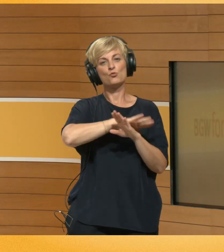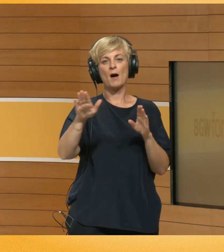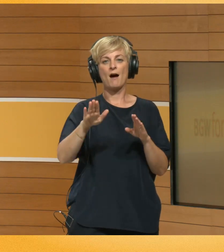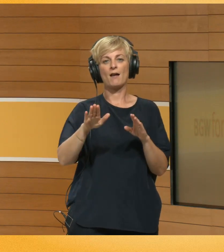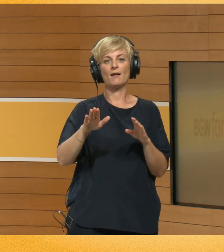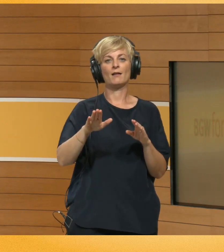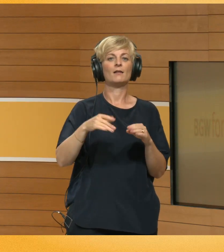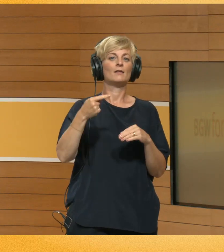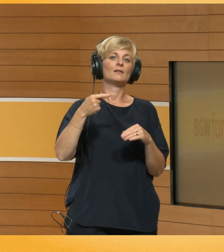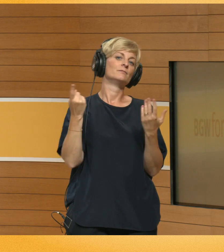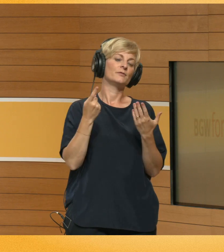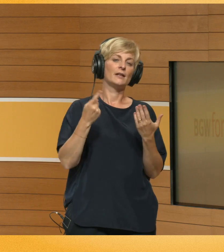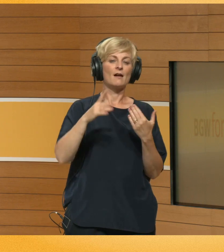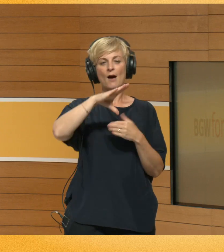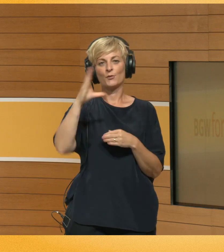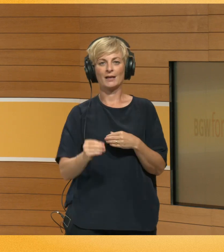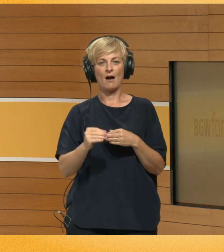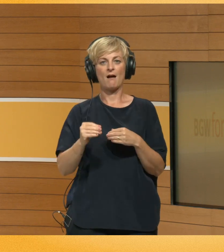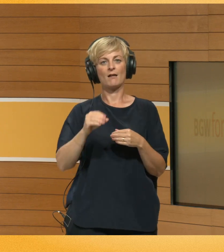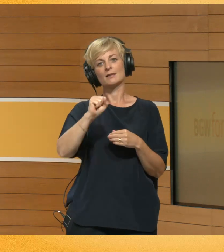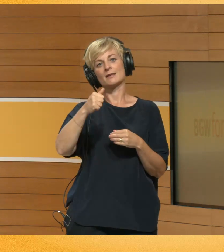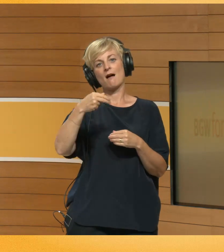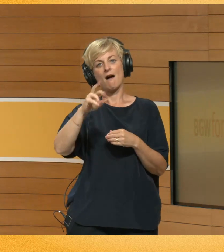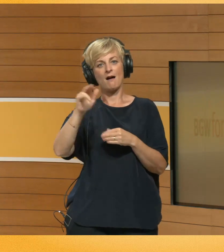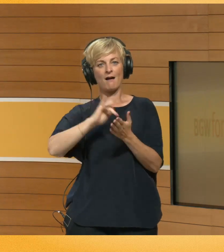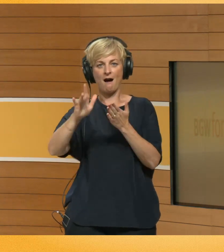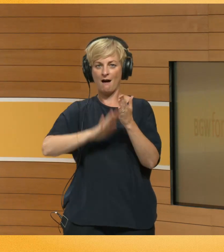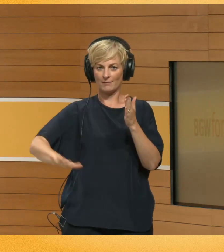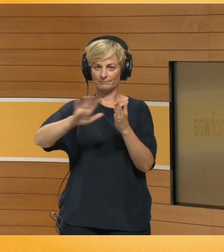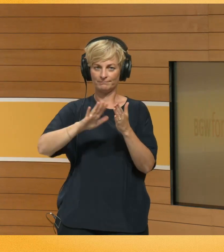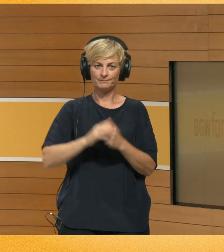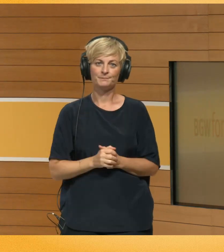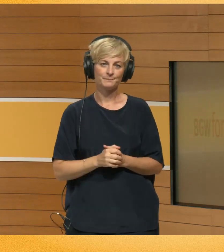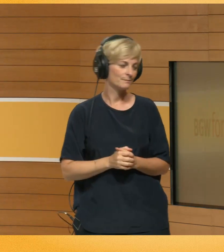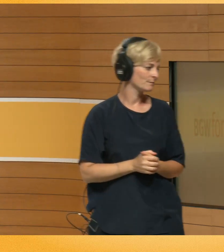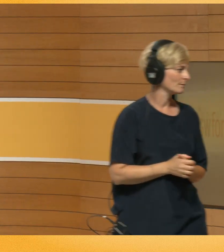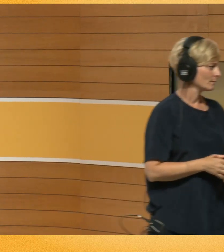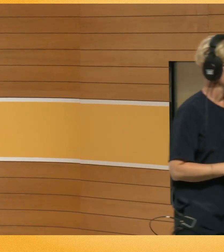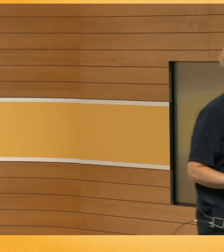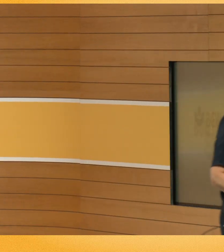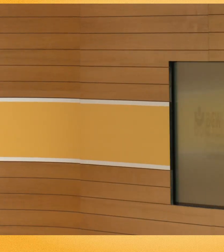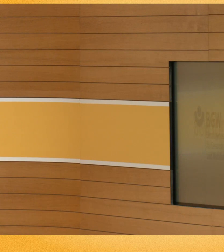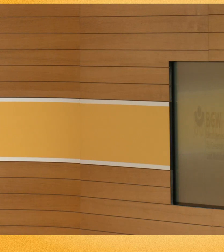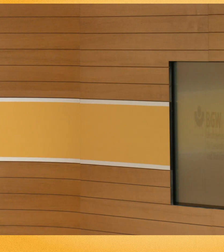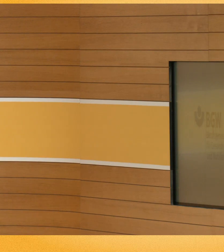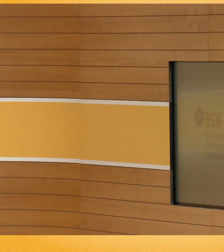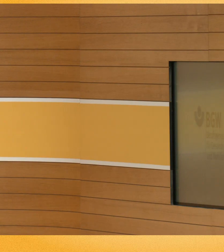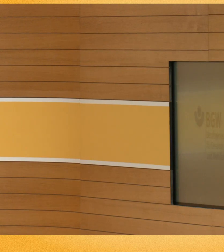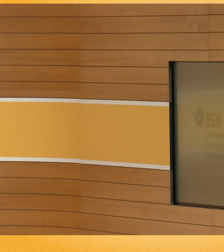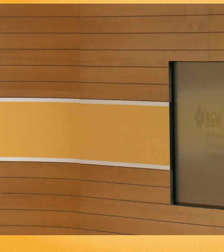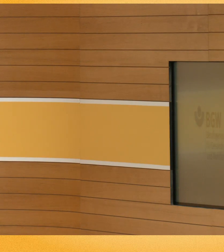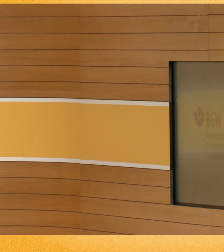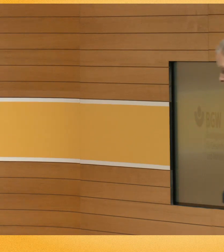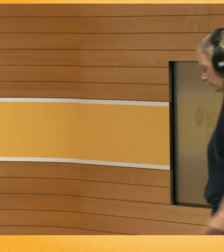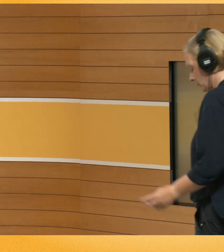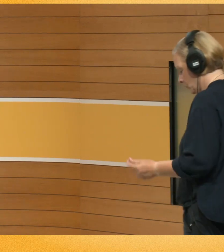into Ghana's perhaps seemingly successful way of handling COVID? We roll back to